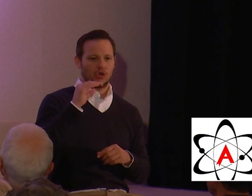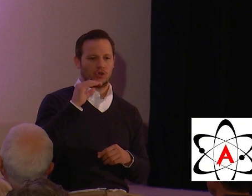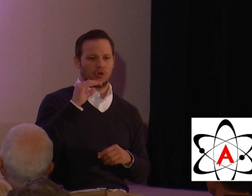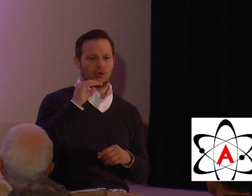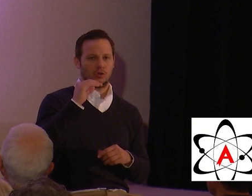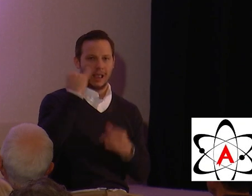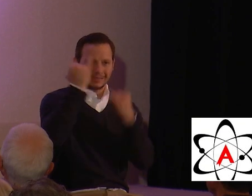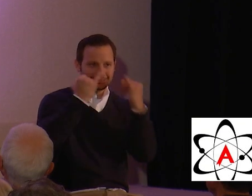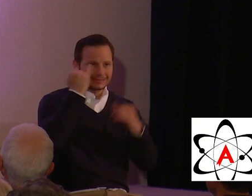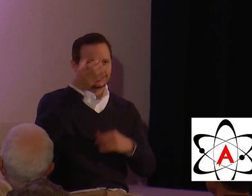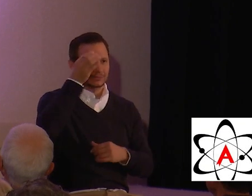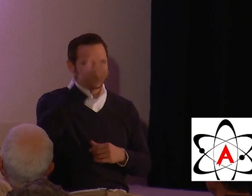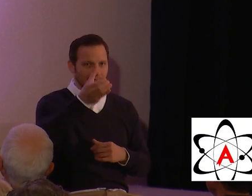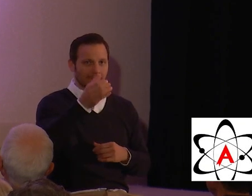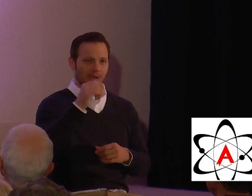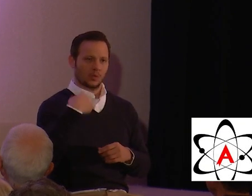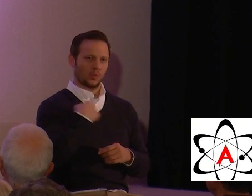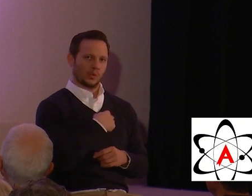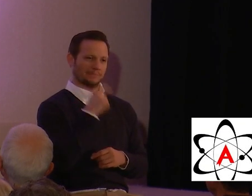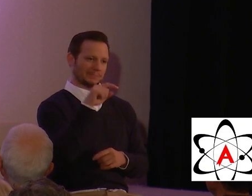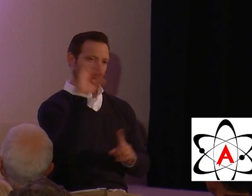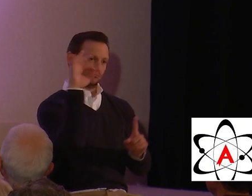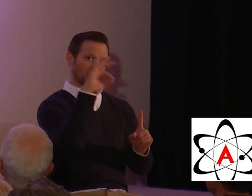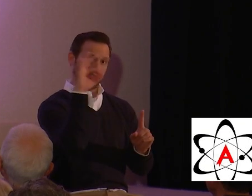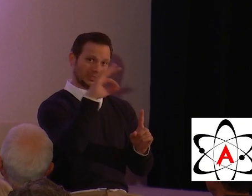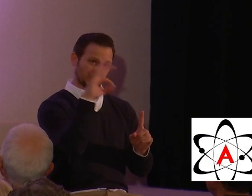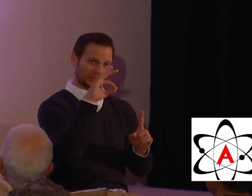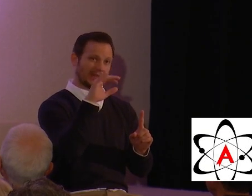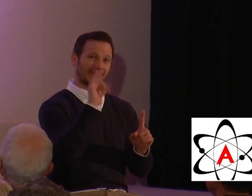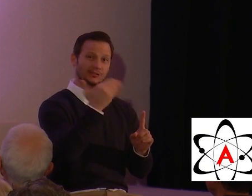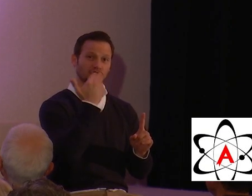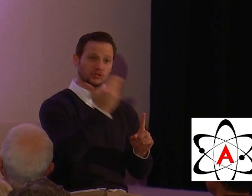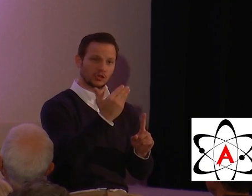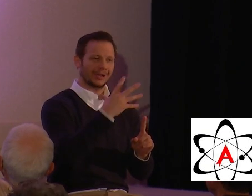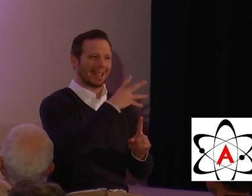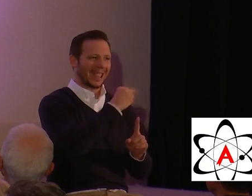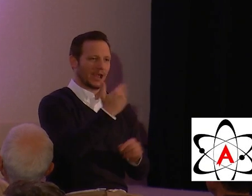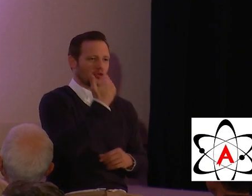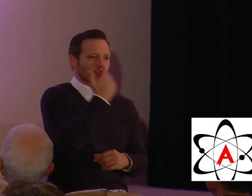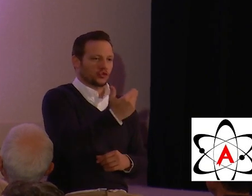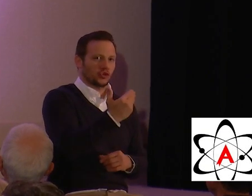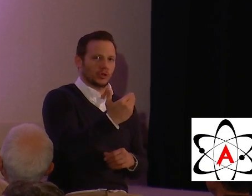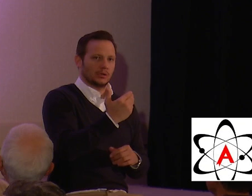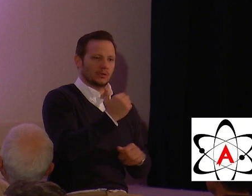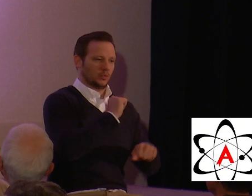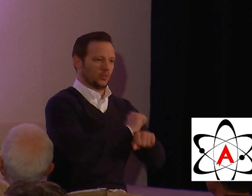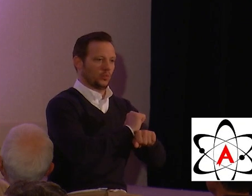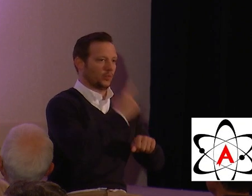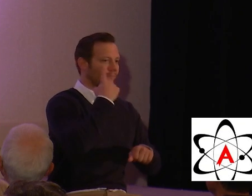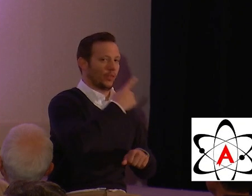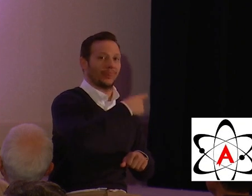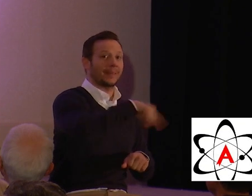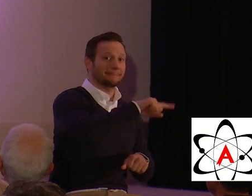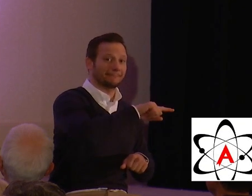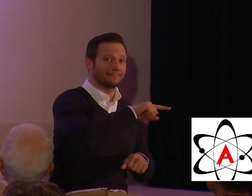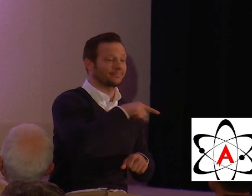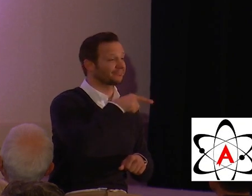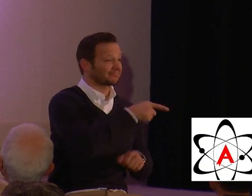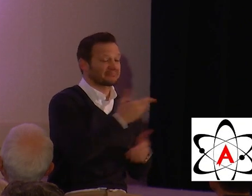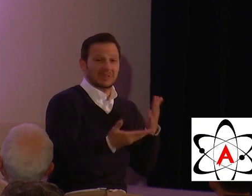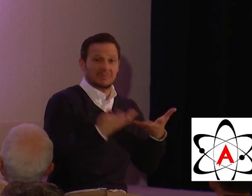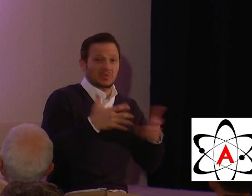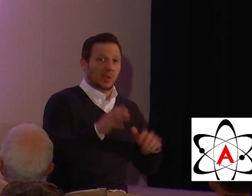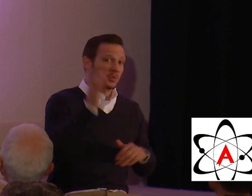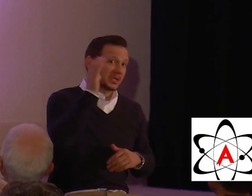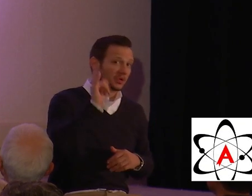only a good thing to do, it is a good deed to do for the people listening, whether they like to hear it or